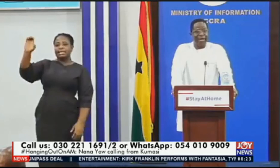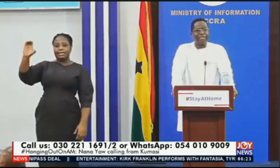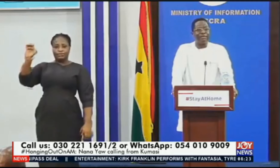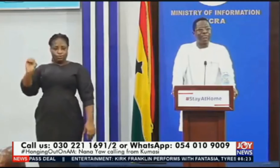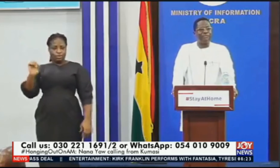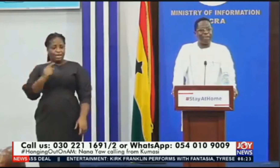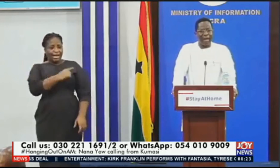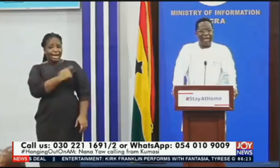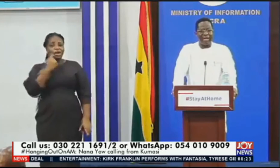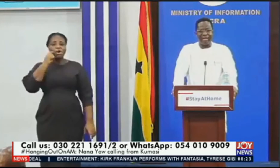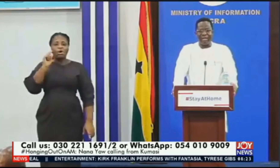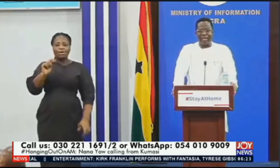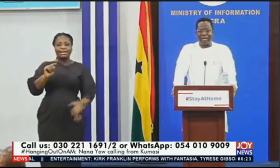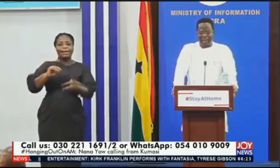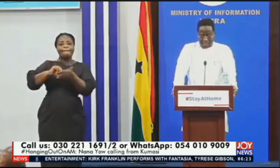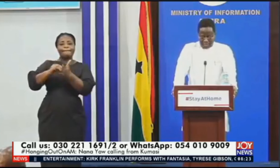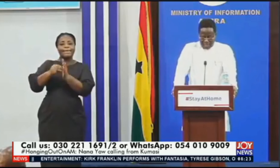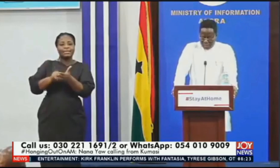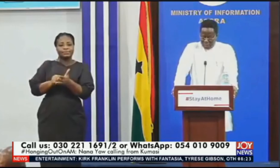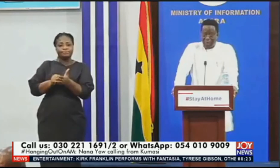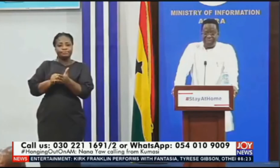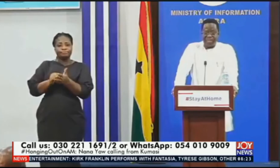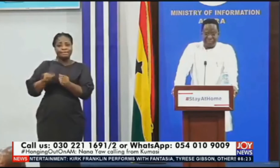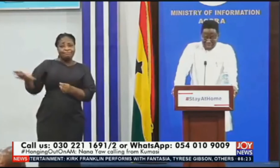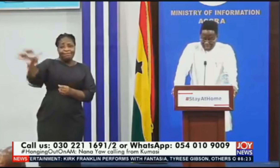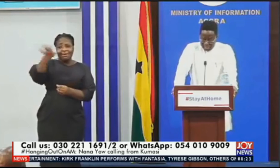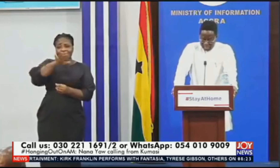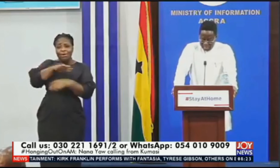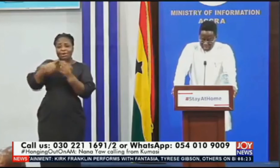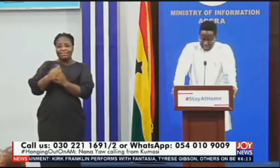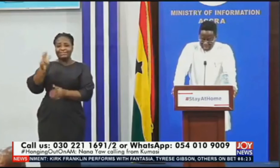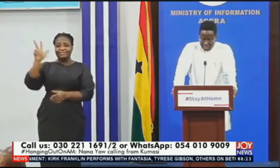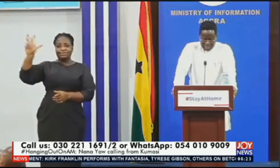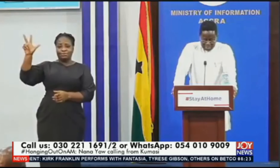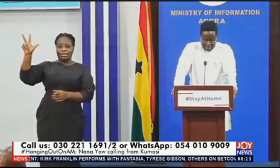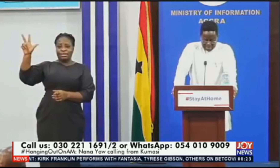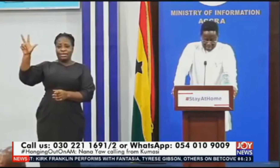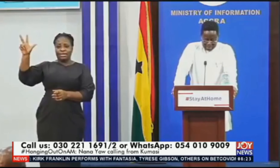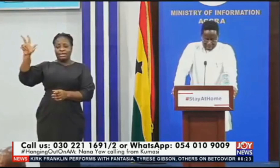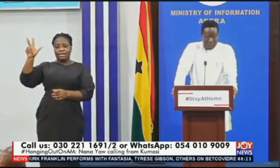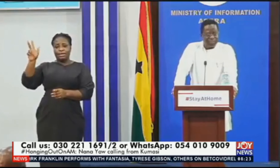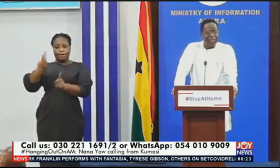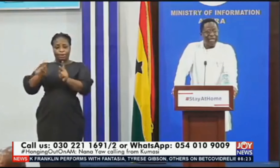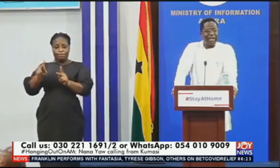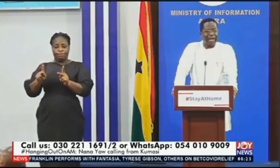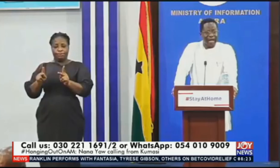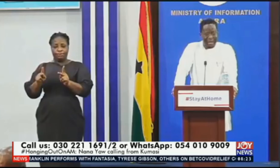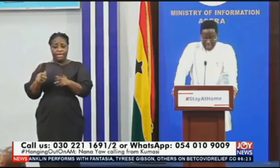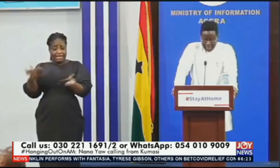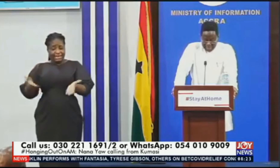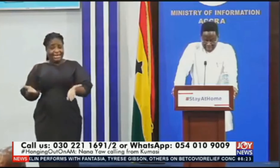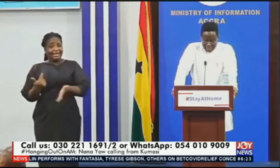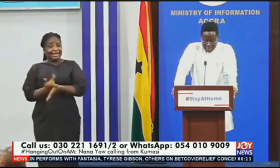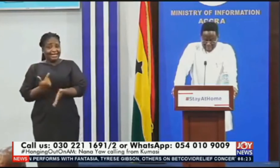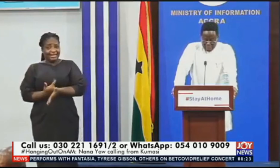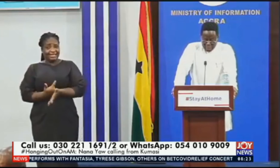of the crowd and do what she does. She is just amazing. It's just amazing. She should just keep it up